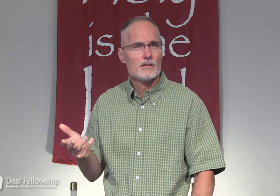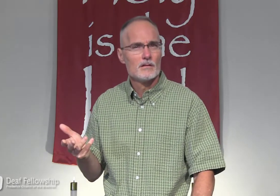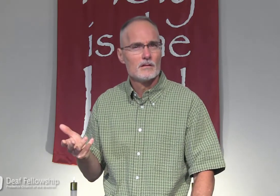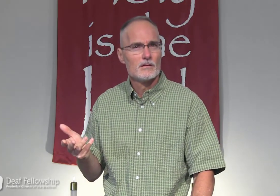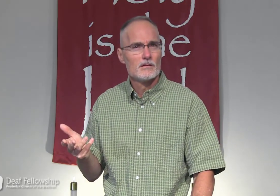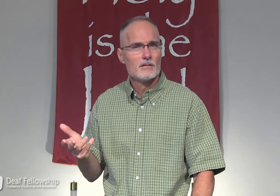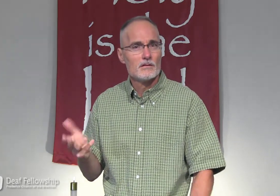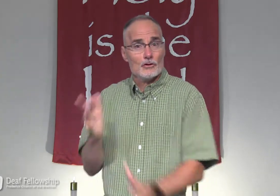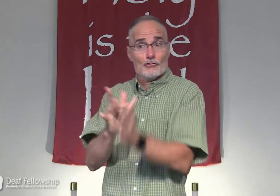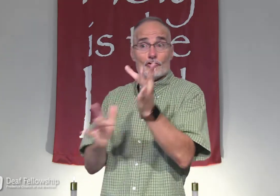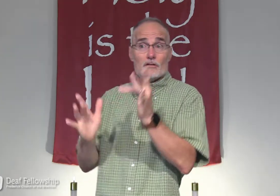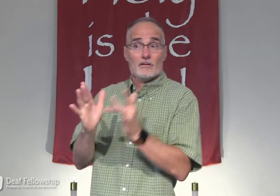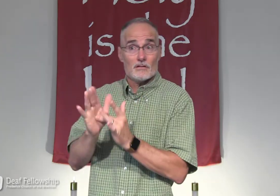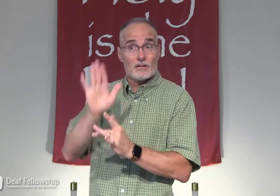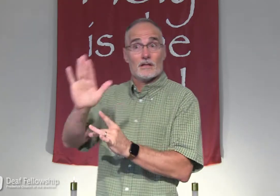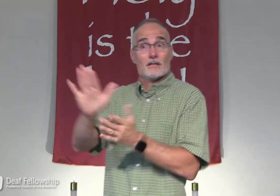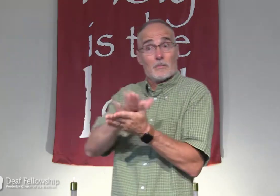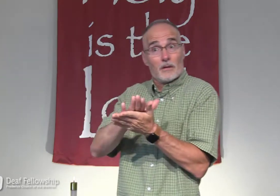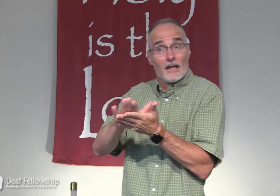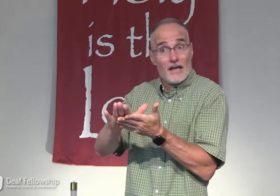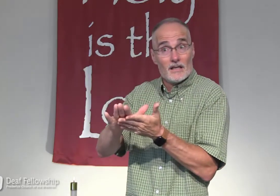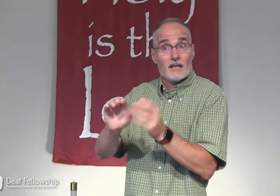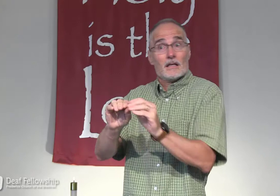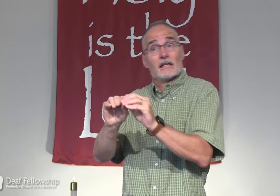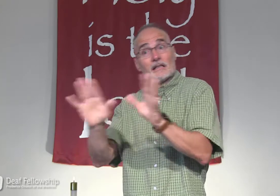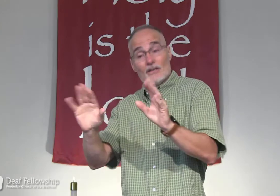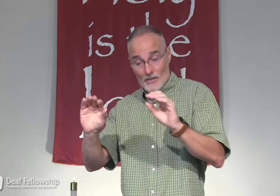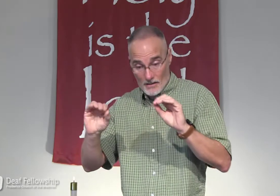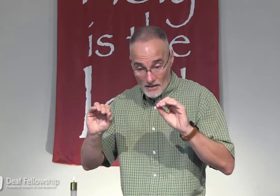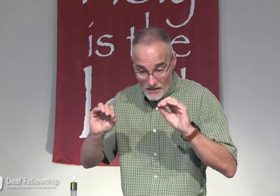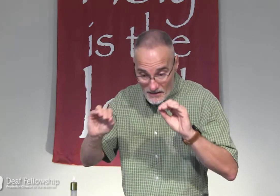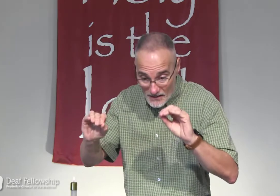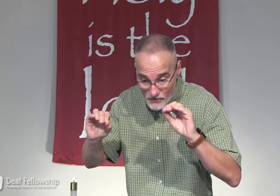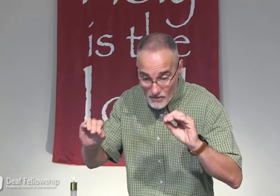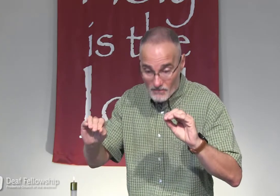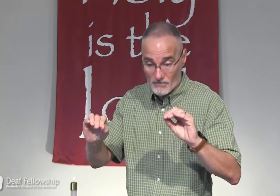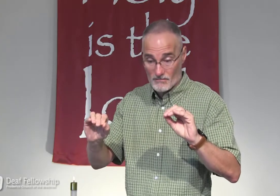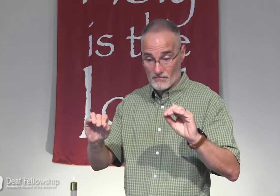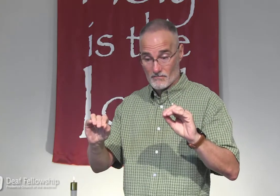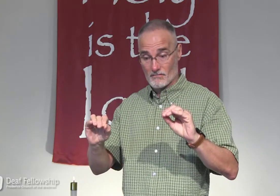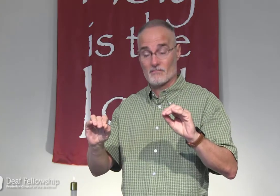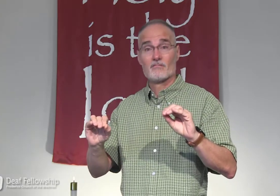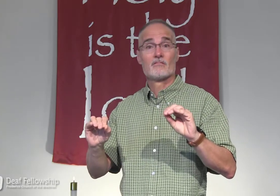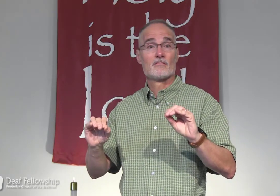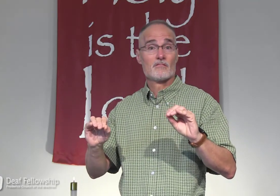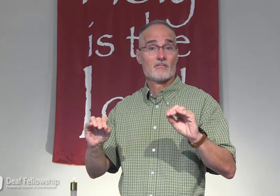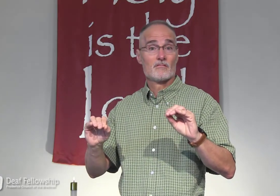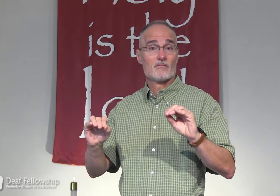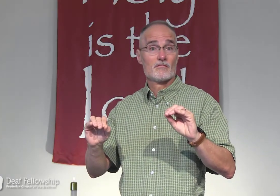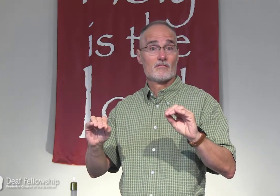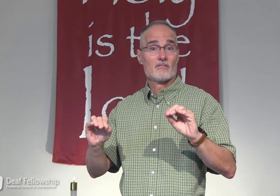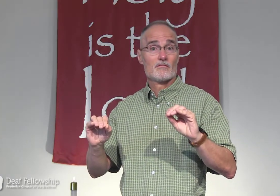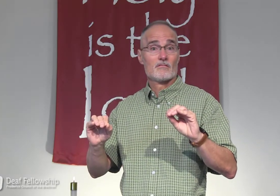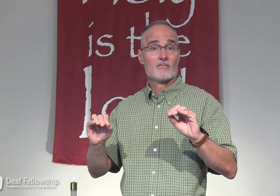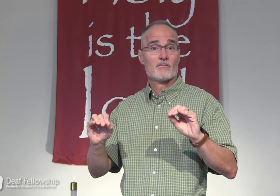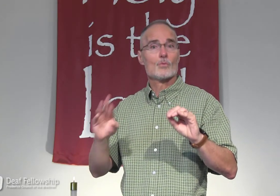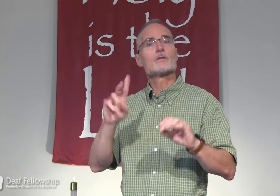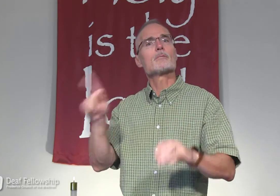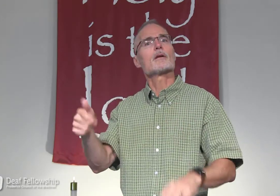well, I still believe, I still believe. Okay, but what do you believe? Jesus'